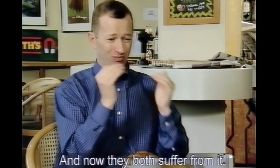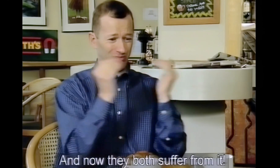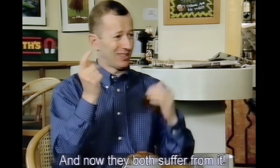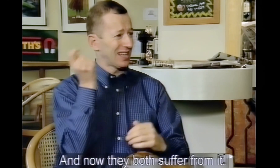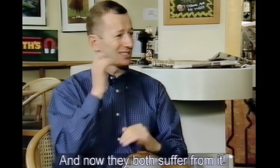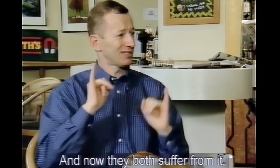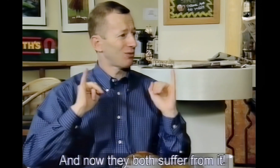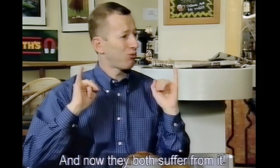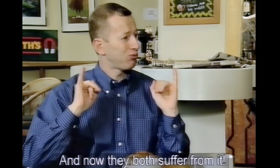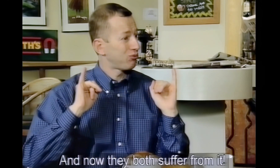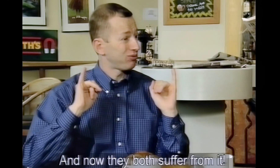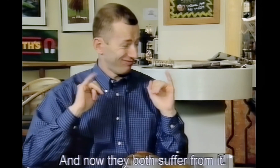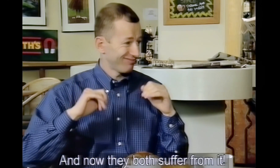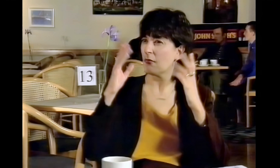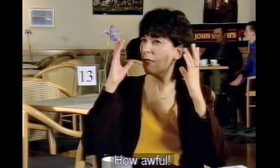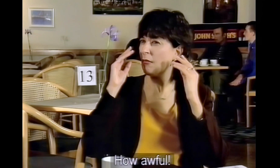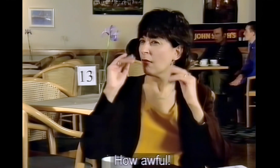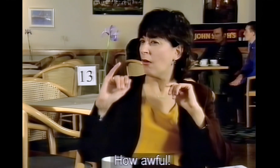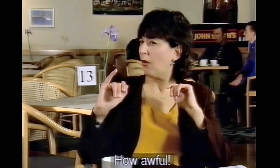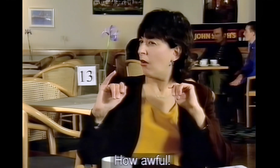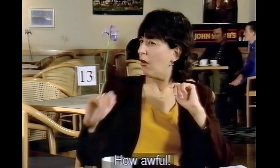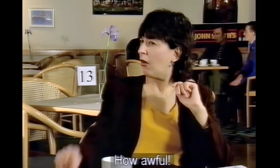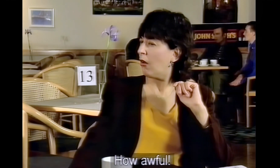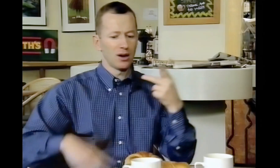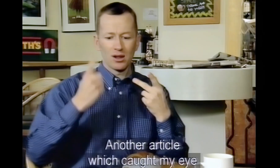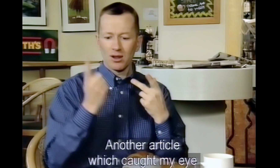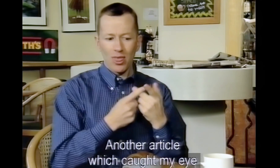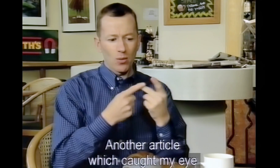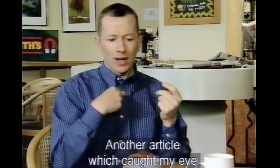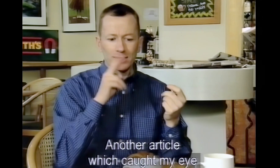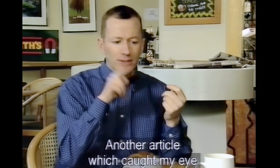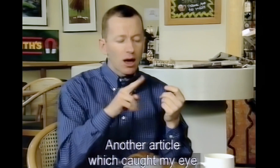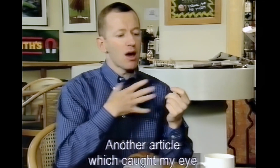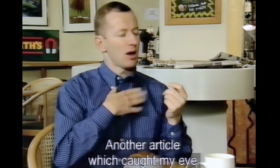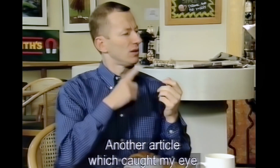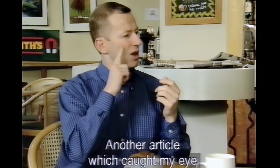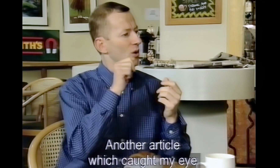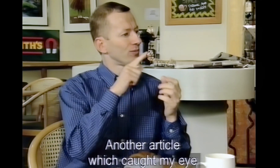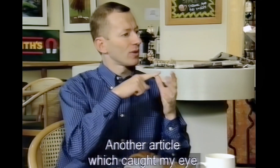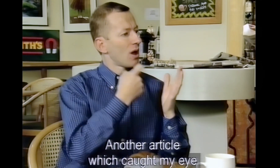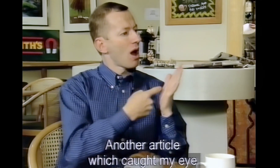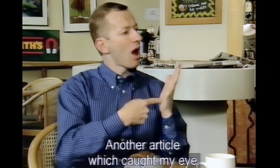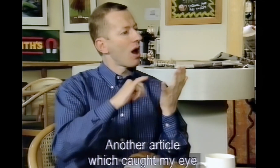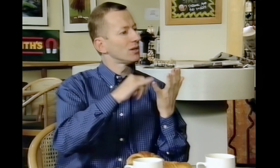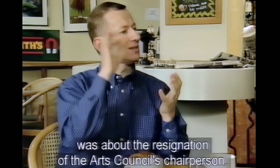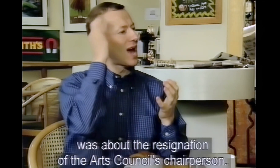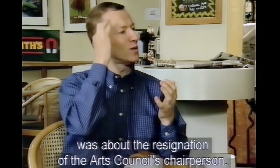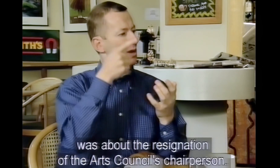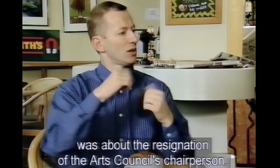now they both suffer from it. And she lost her hearing. How awful. And another article which caught my eye was about